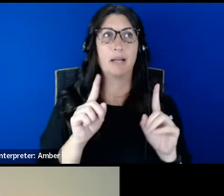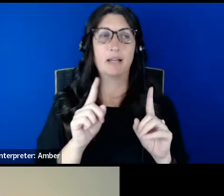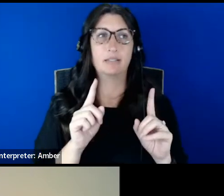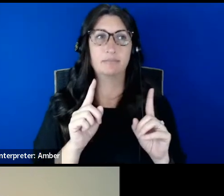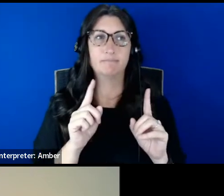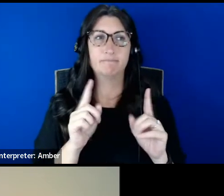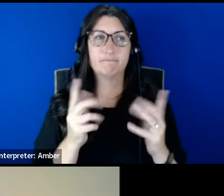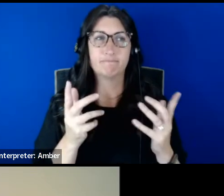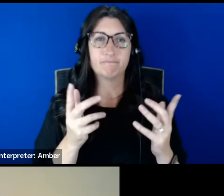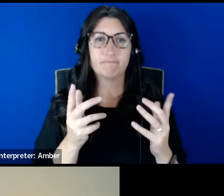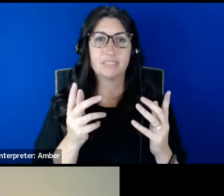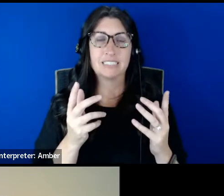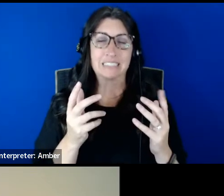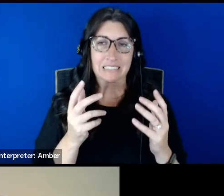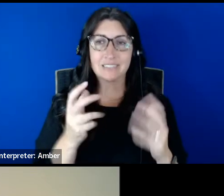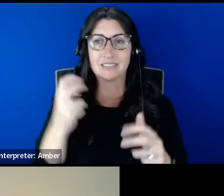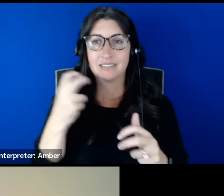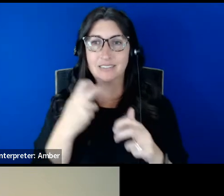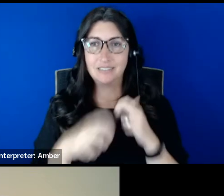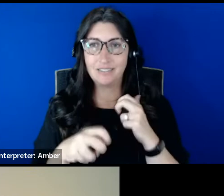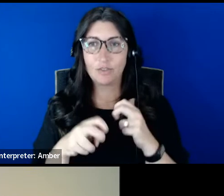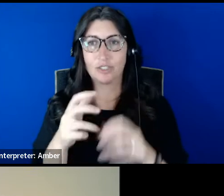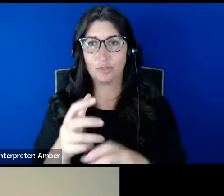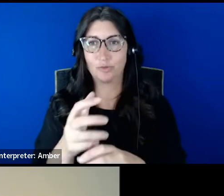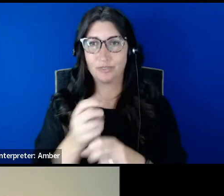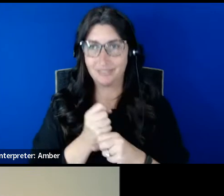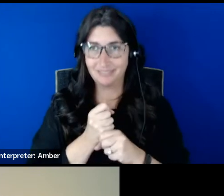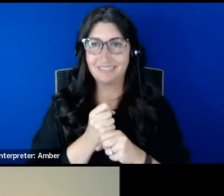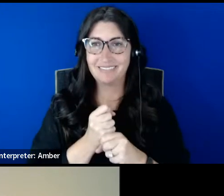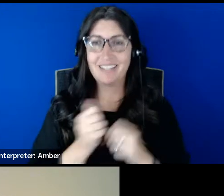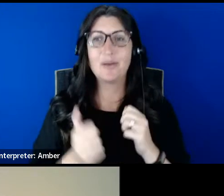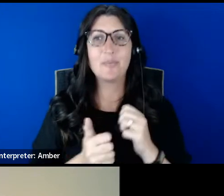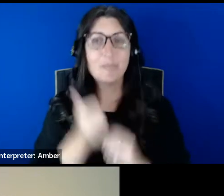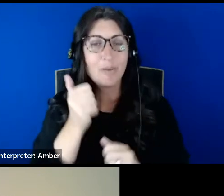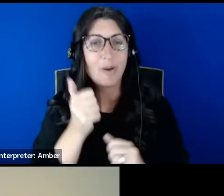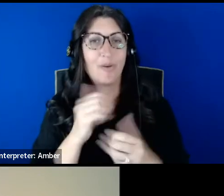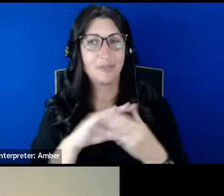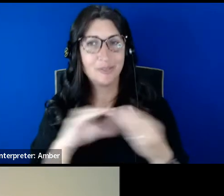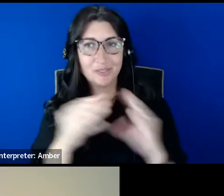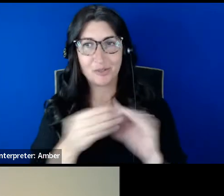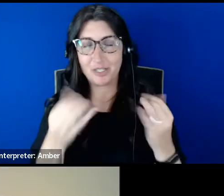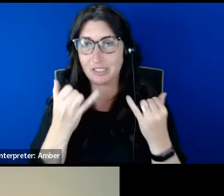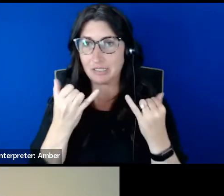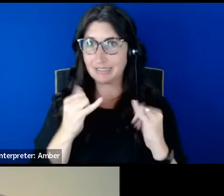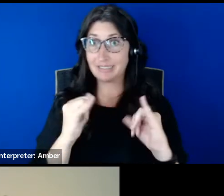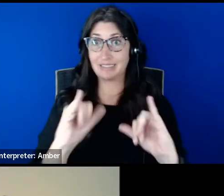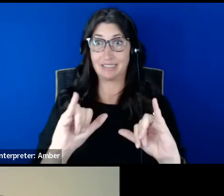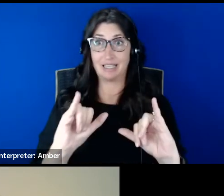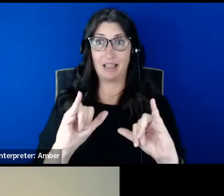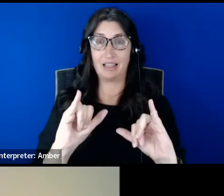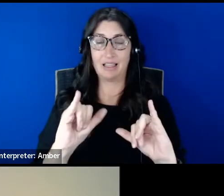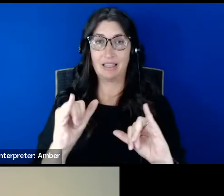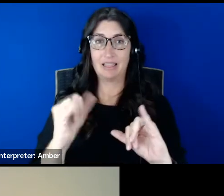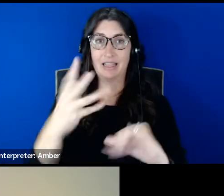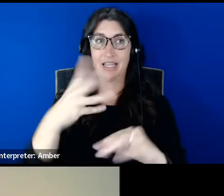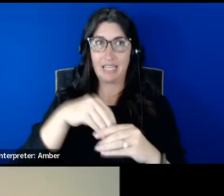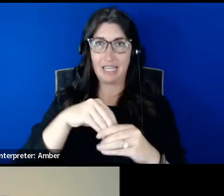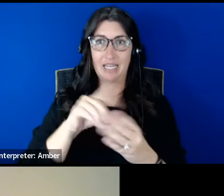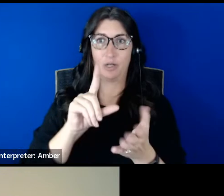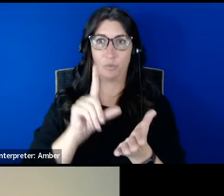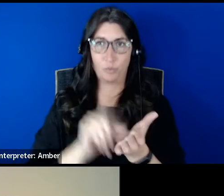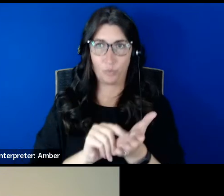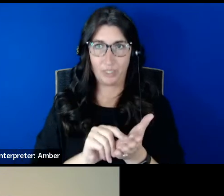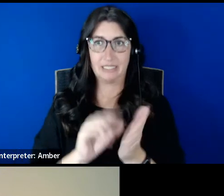they're much more difficult to get. Most stories are still in printed form. Yeah,